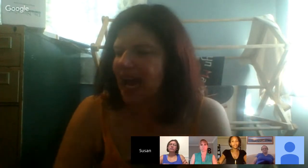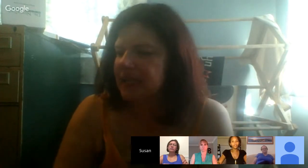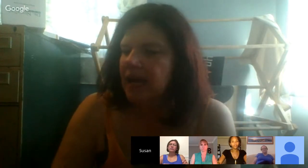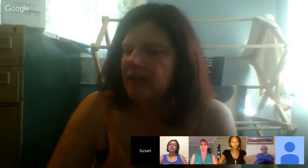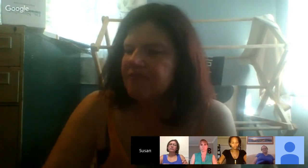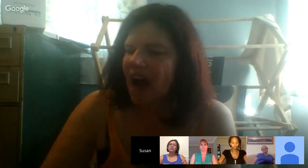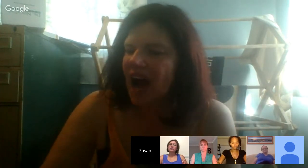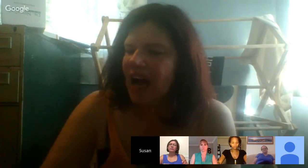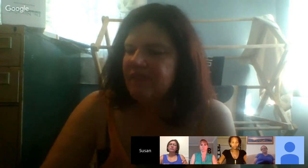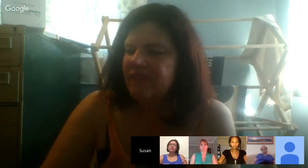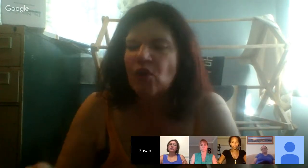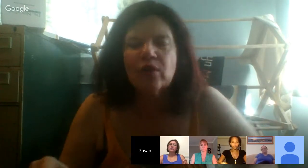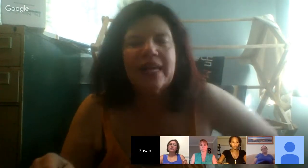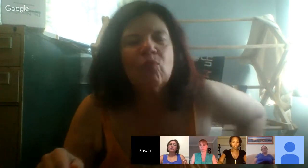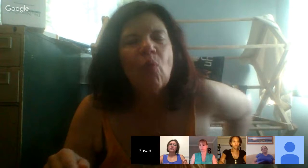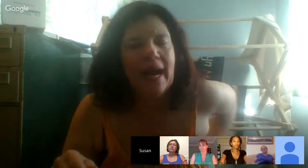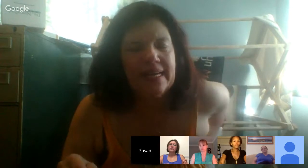at